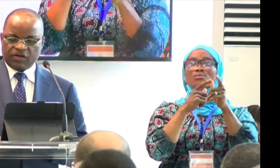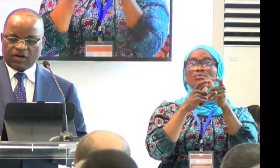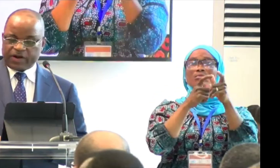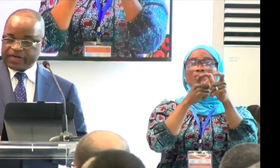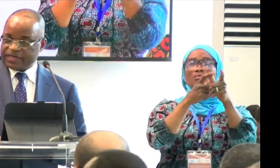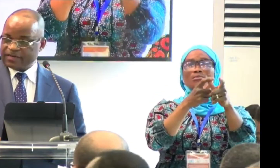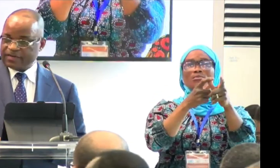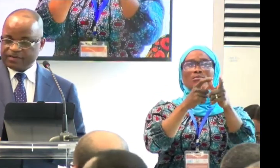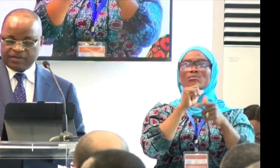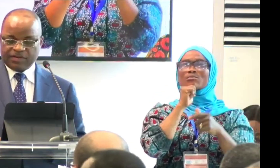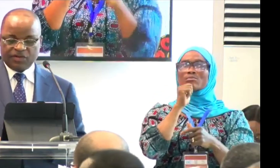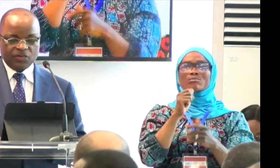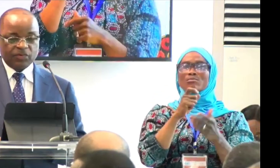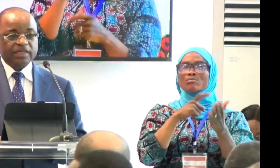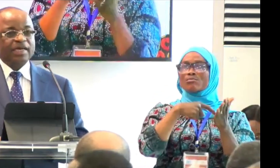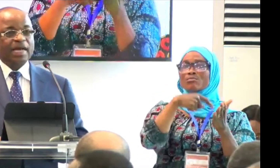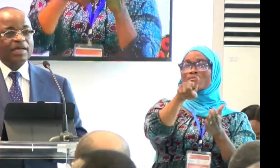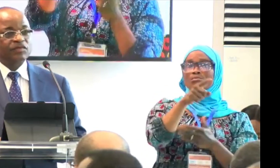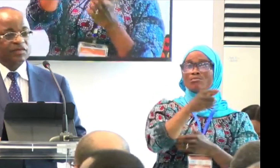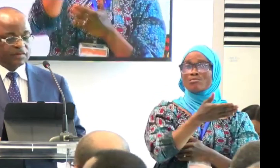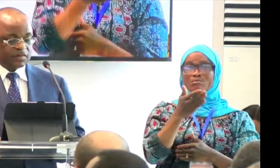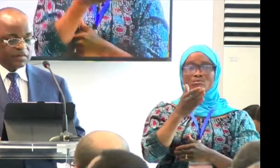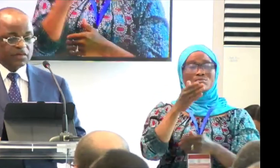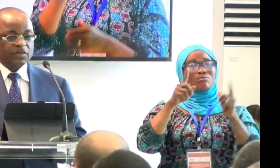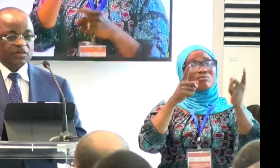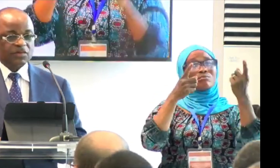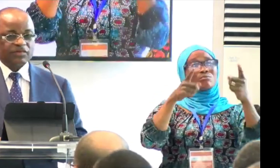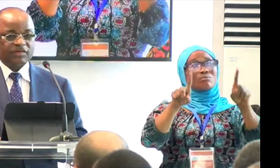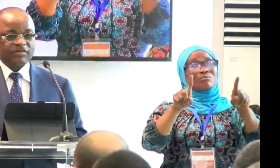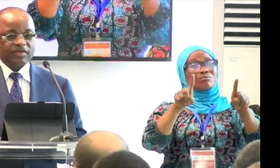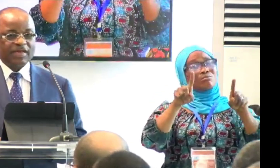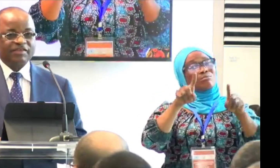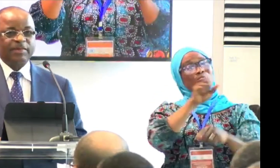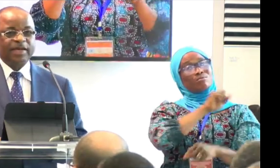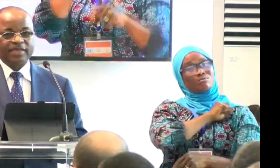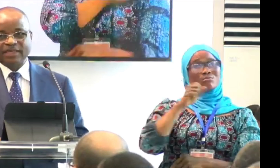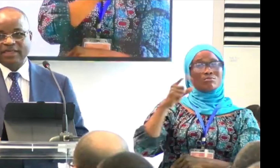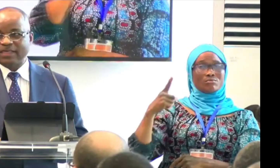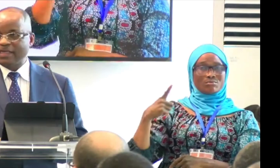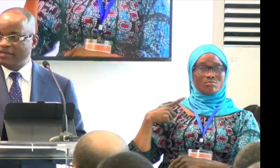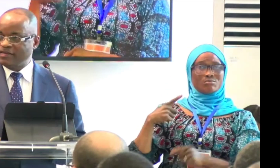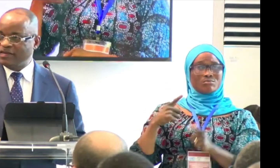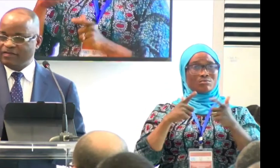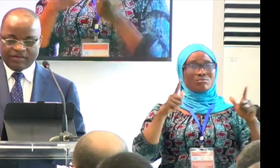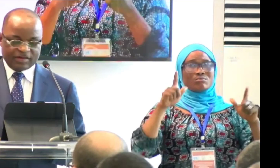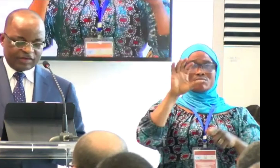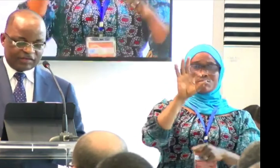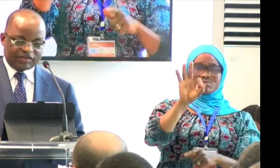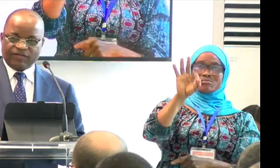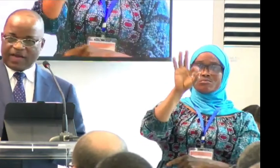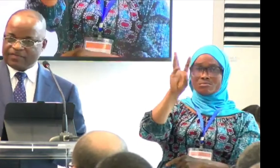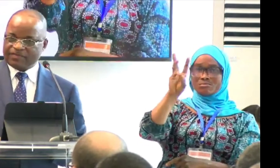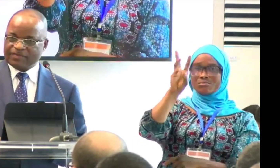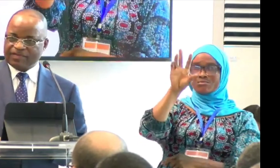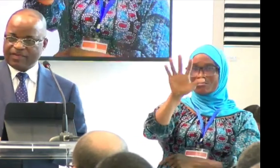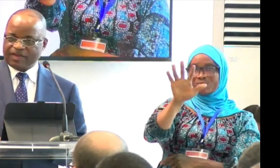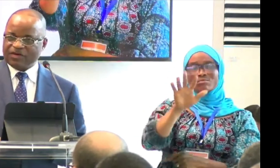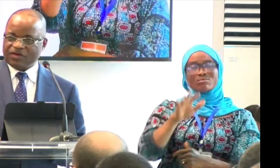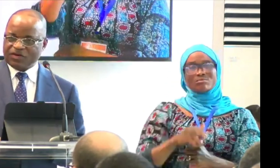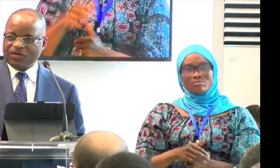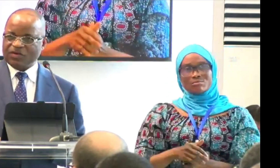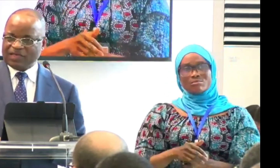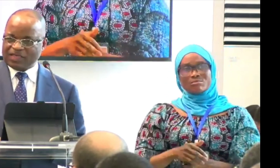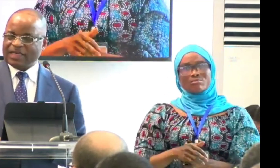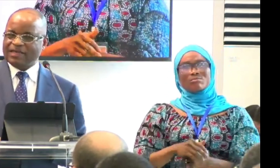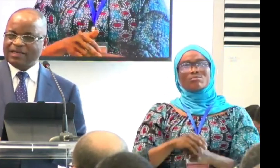not corrected. When the Council was even expanded in 1965,